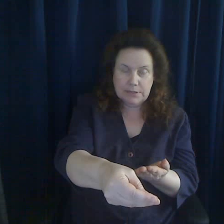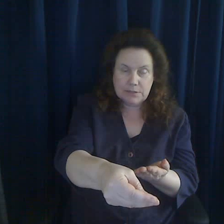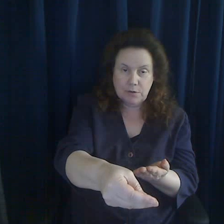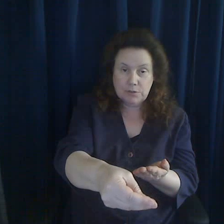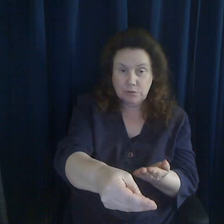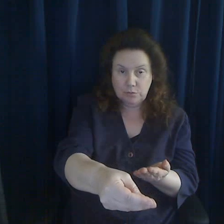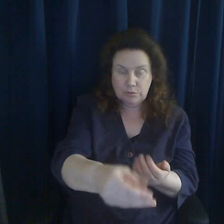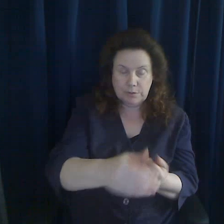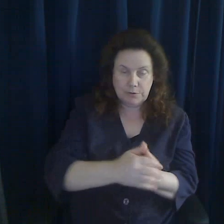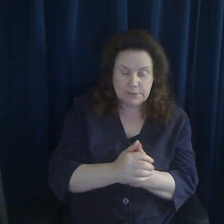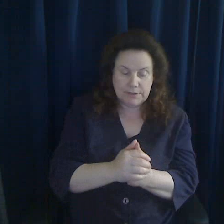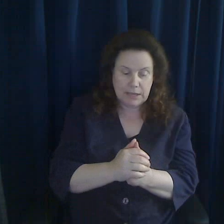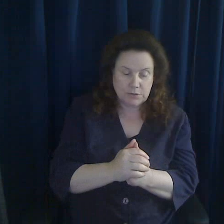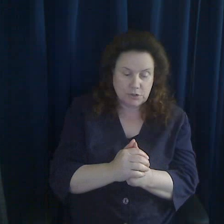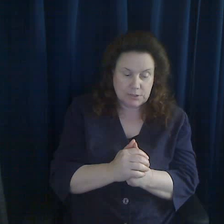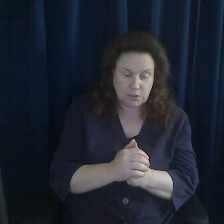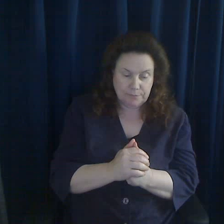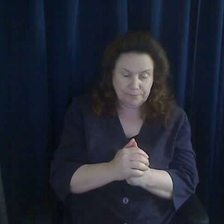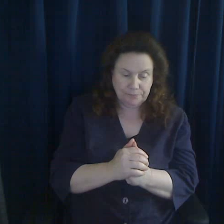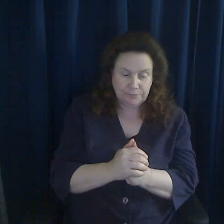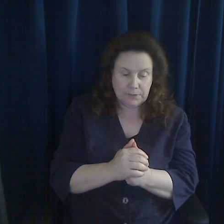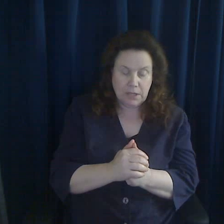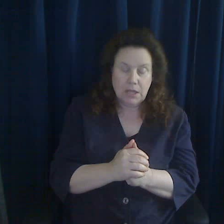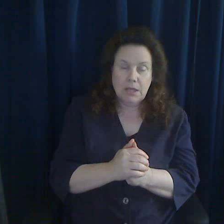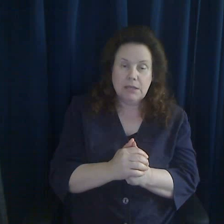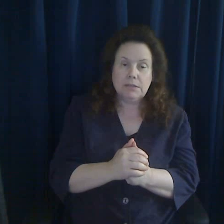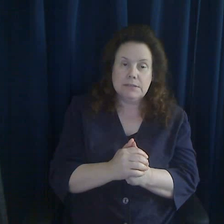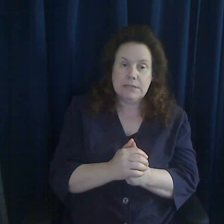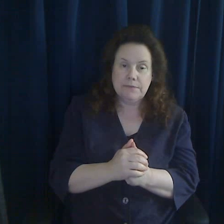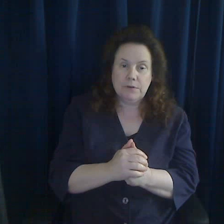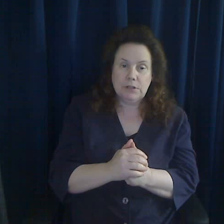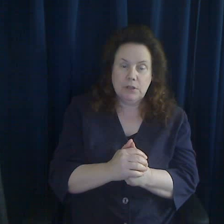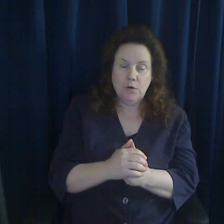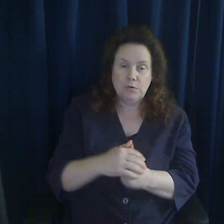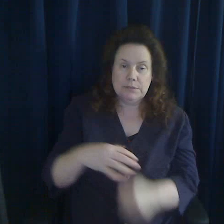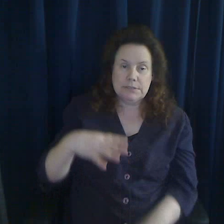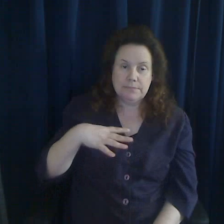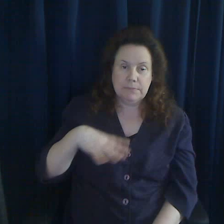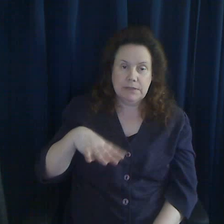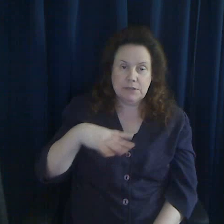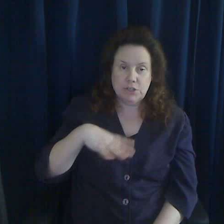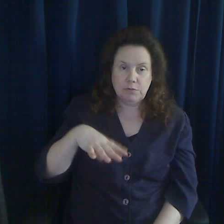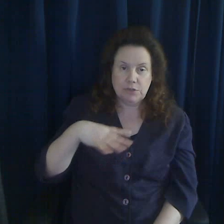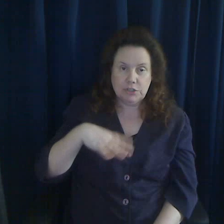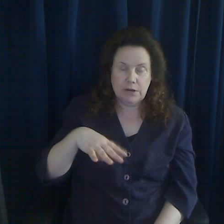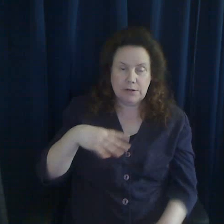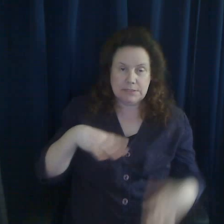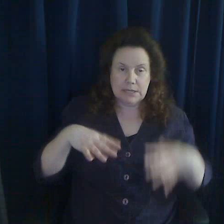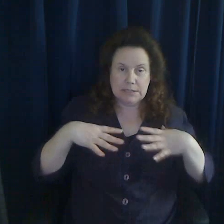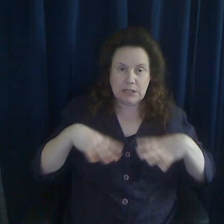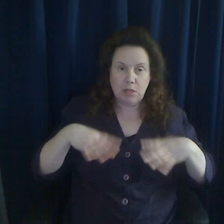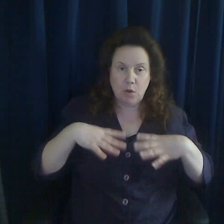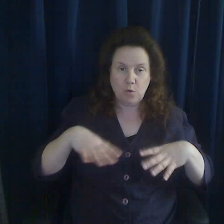money's going to the person at the cash register. The sign for close, in the general generic sense,